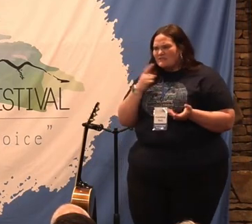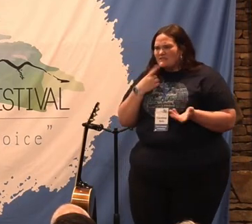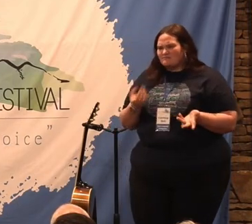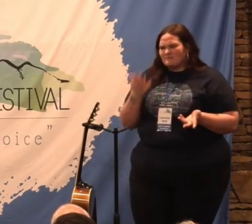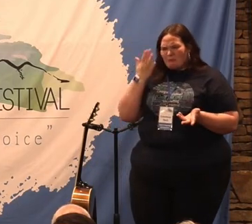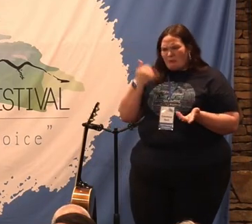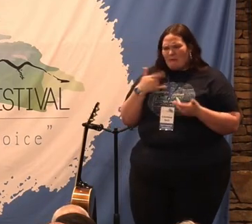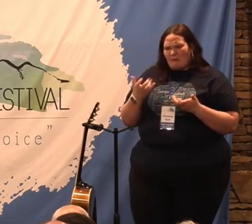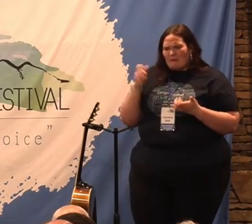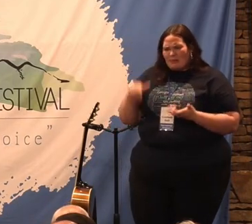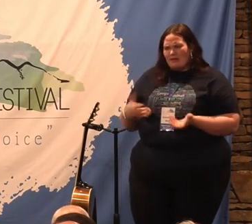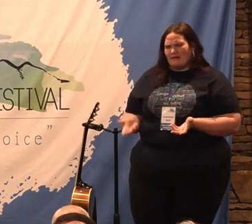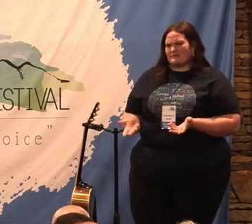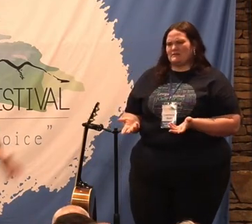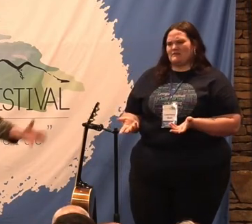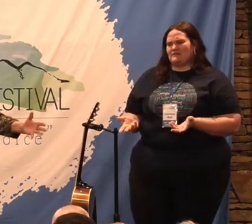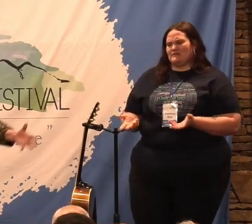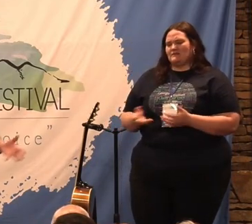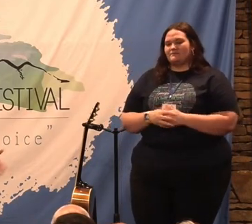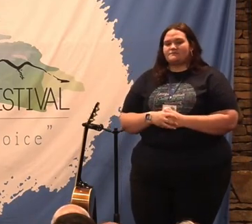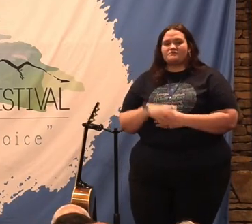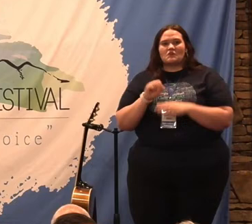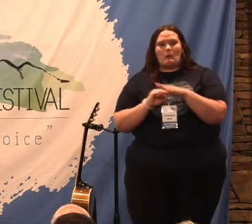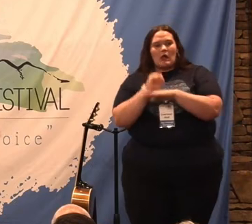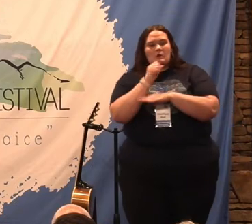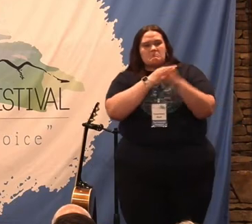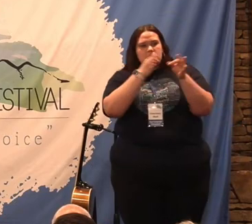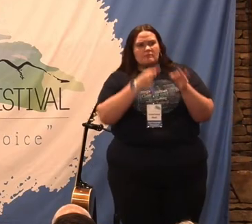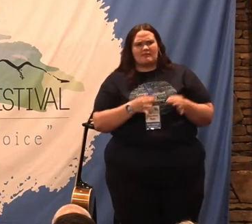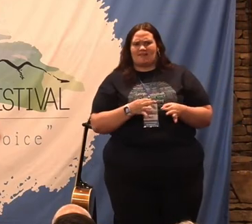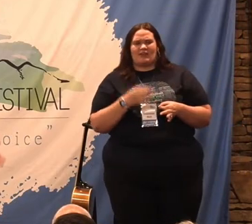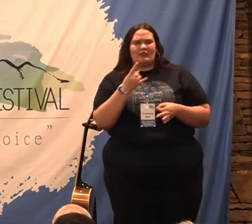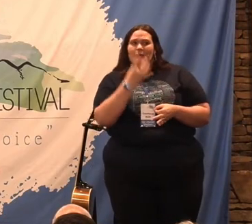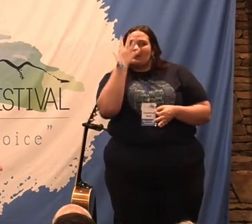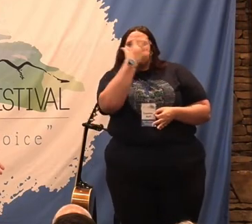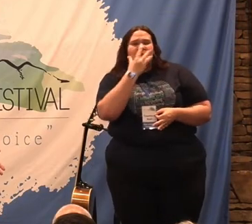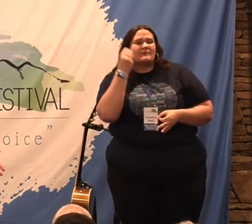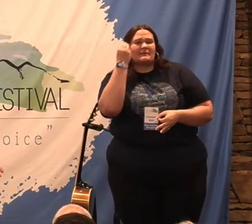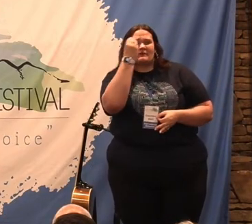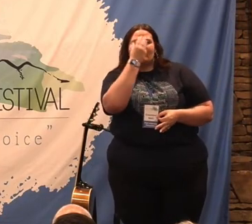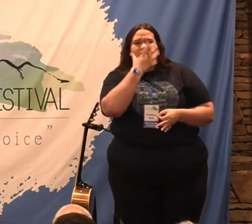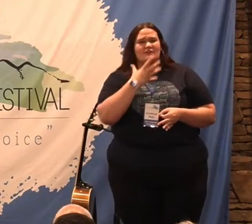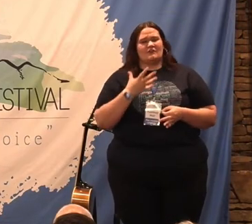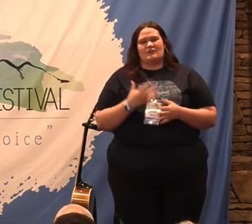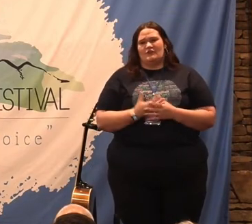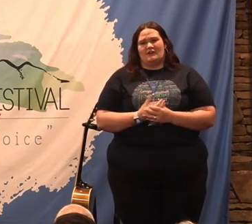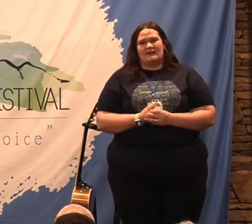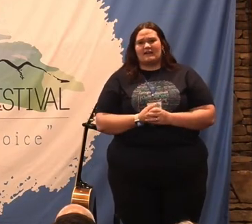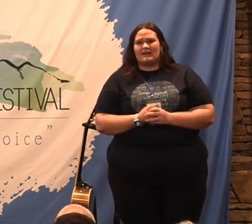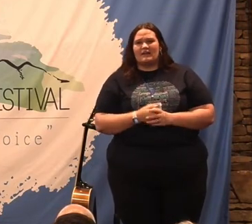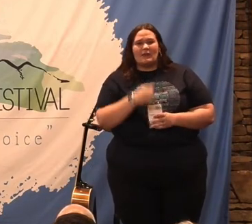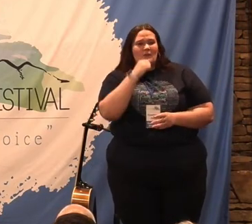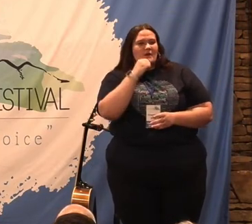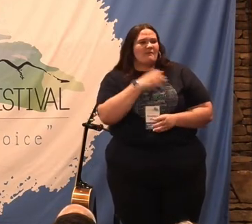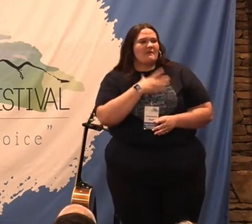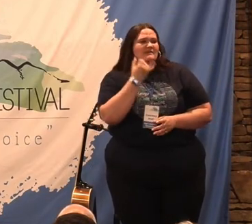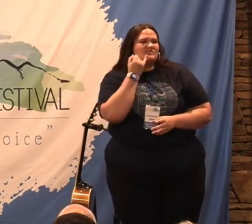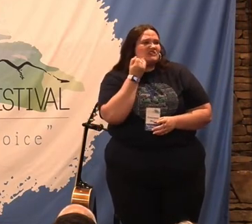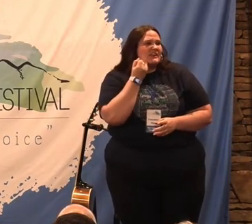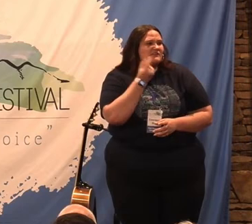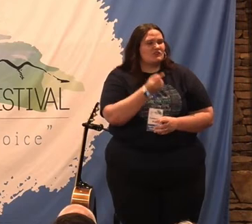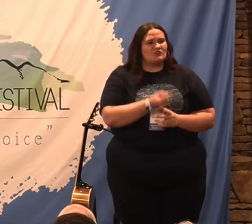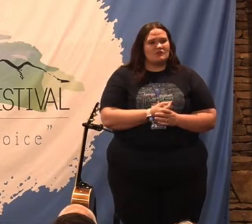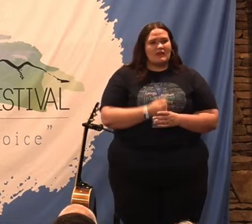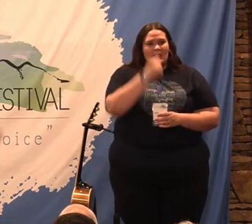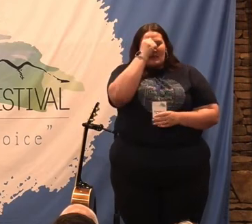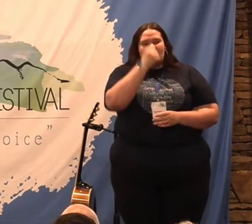to, said Cinderella. Well, because you would be beautiful and enigmatic. The women would envy you. The men would want to hold